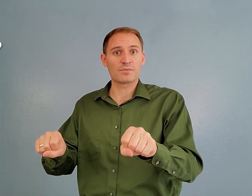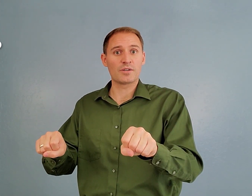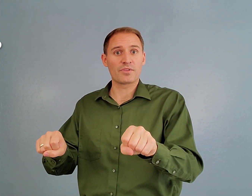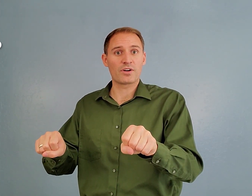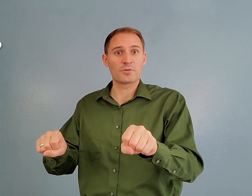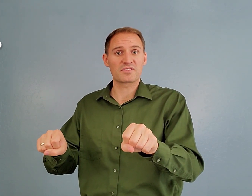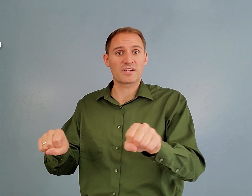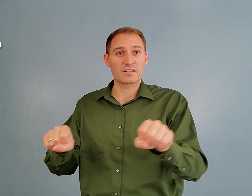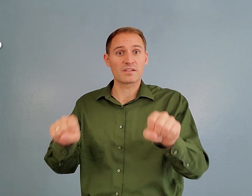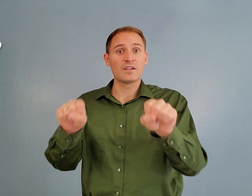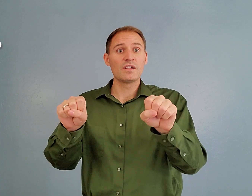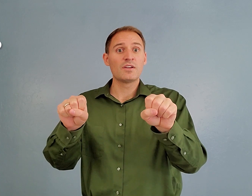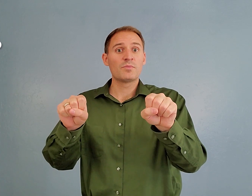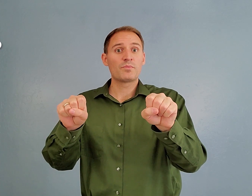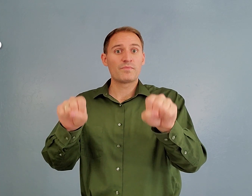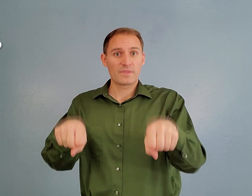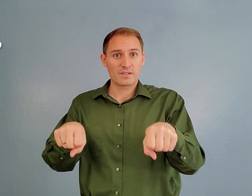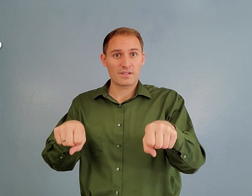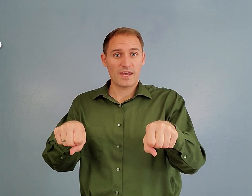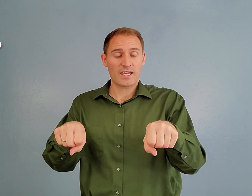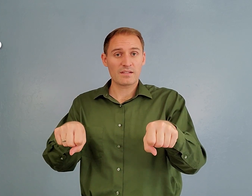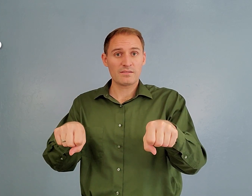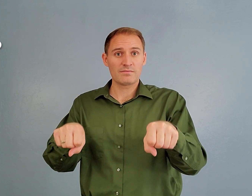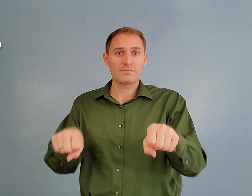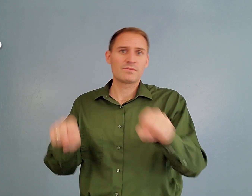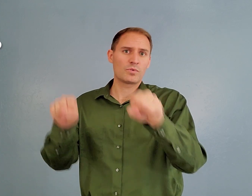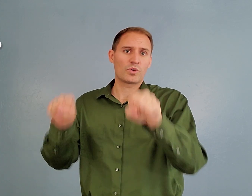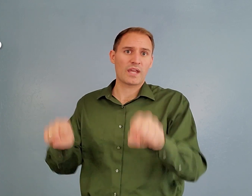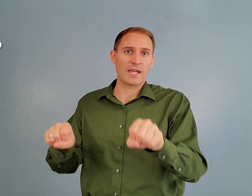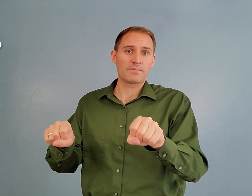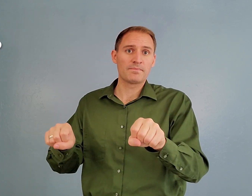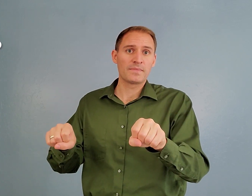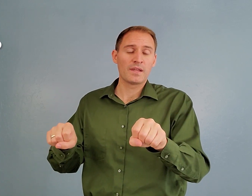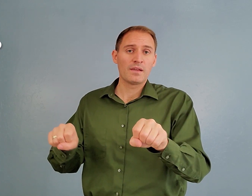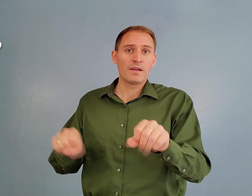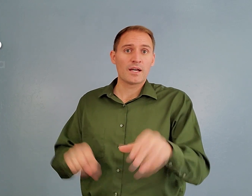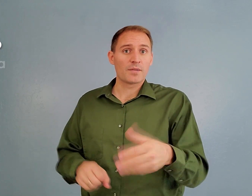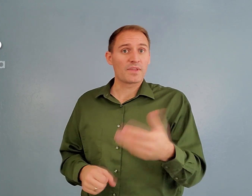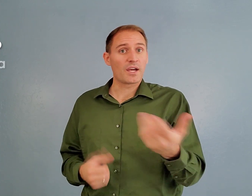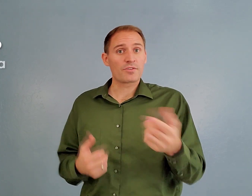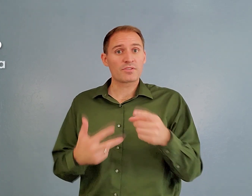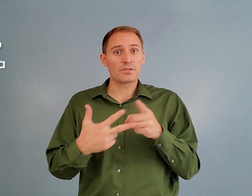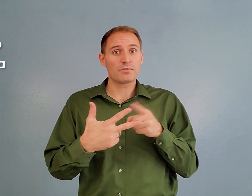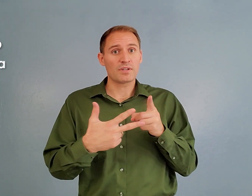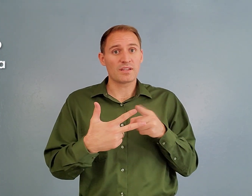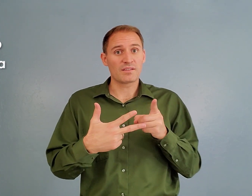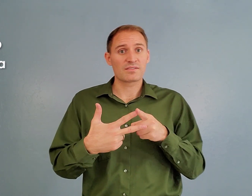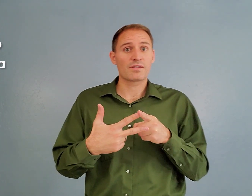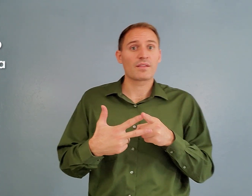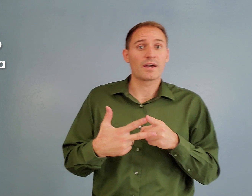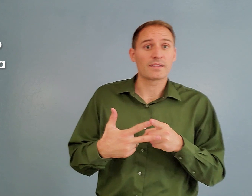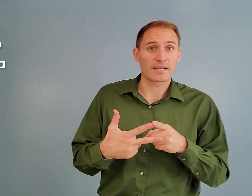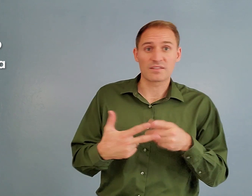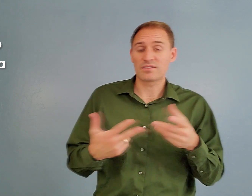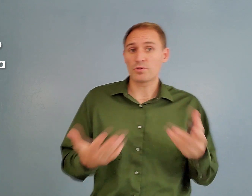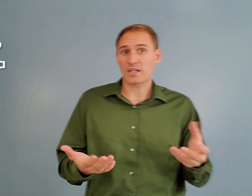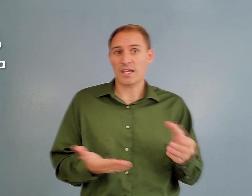well with the arm straightened. Can or can. The other two is like a soda can.